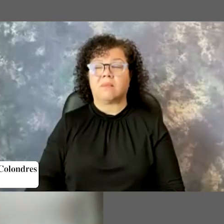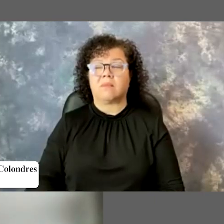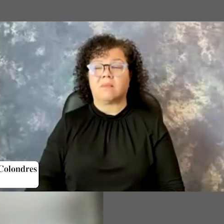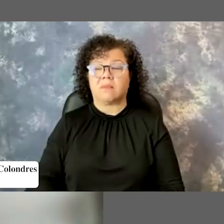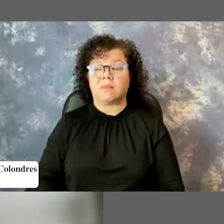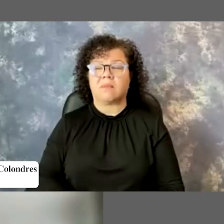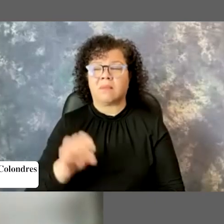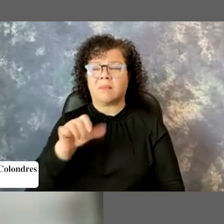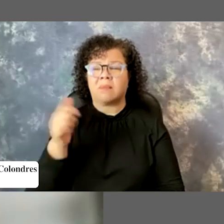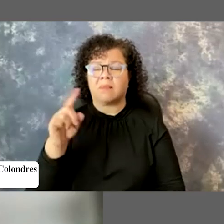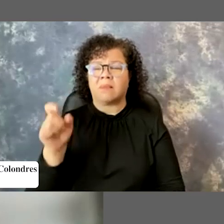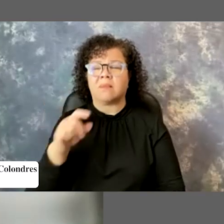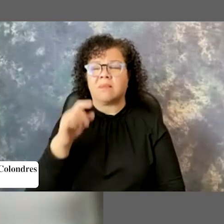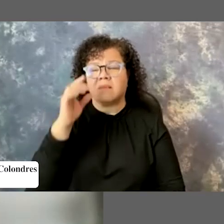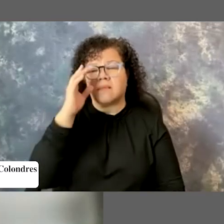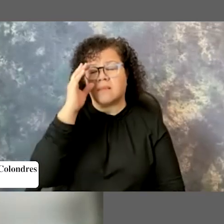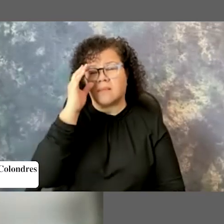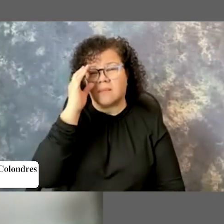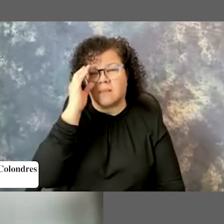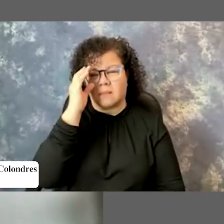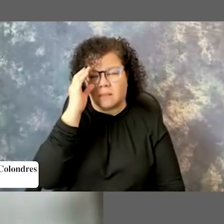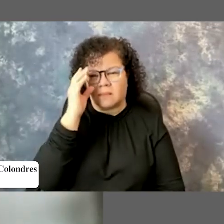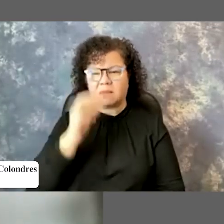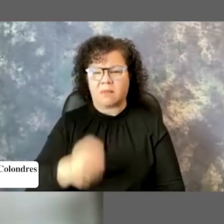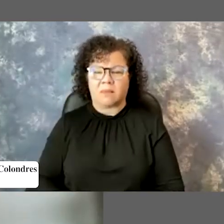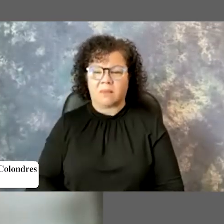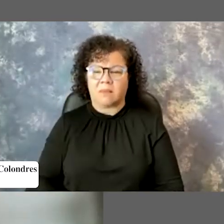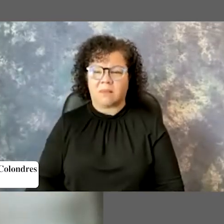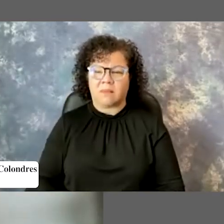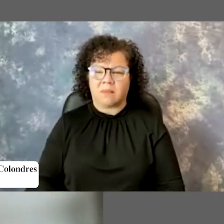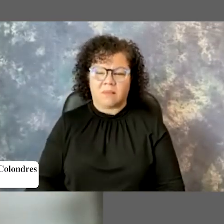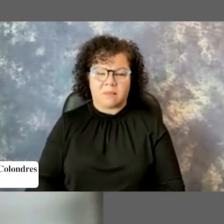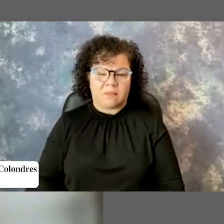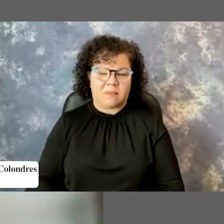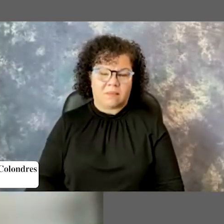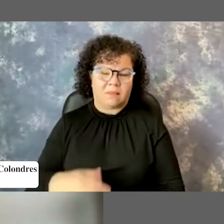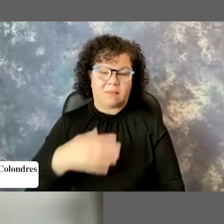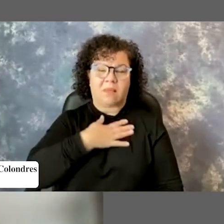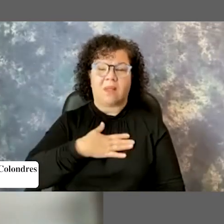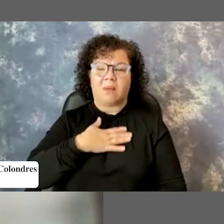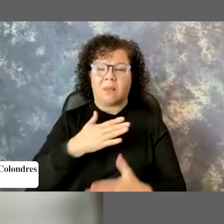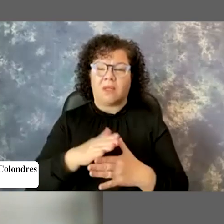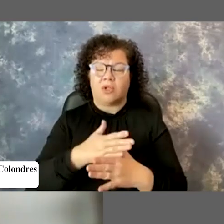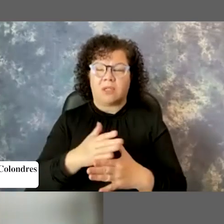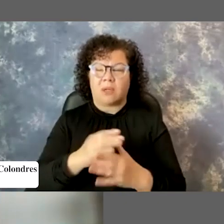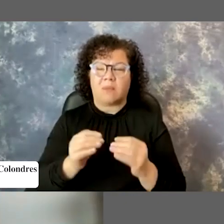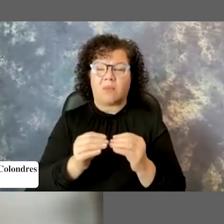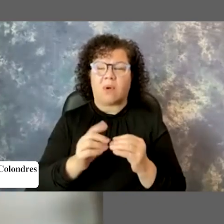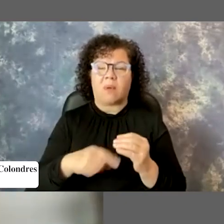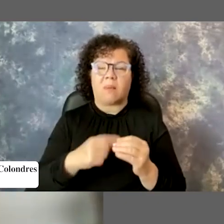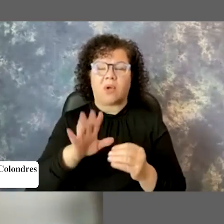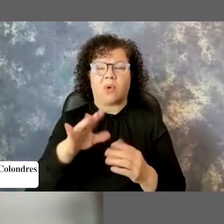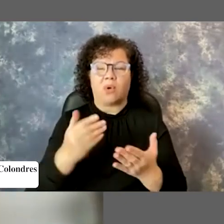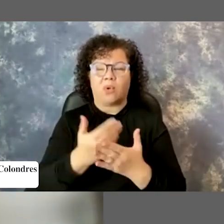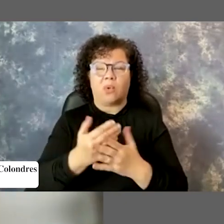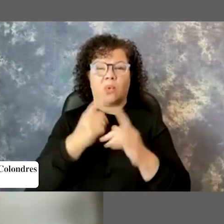Another question that we have for Inatai is, would you please share a little more about your new goals